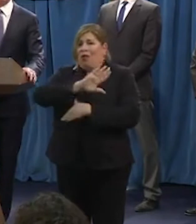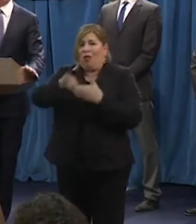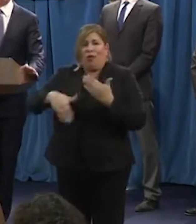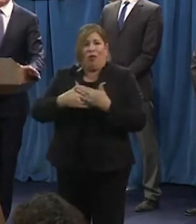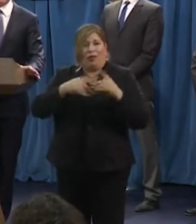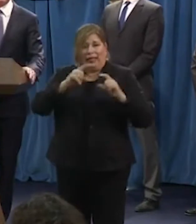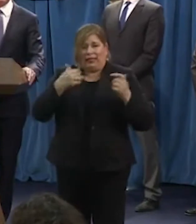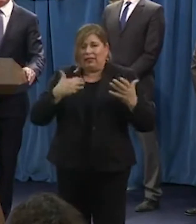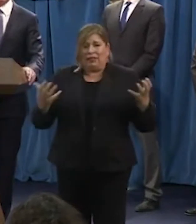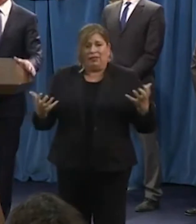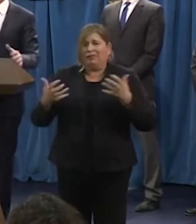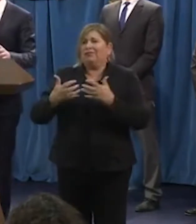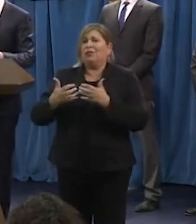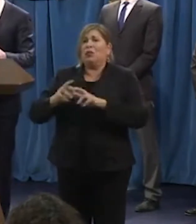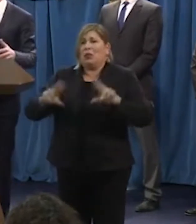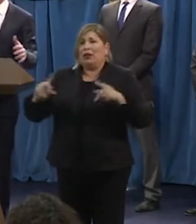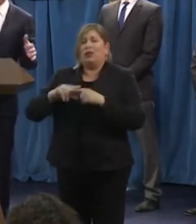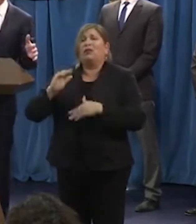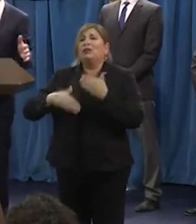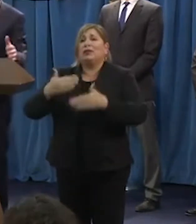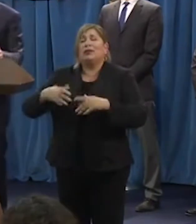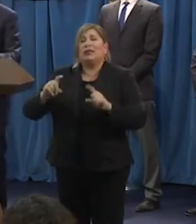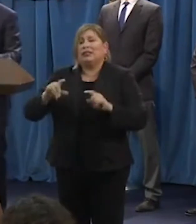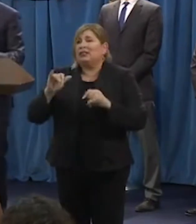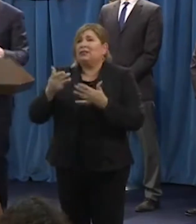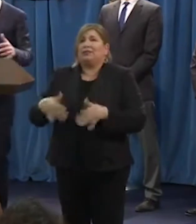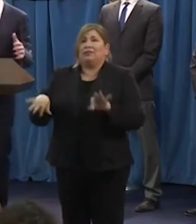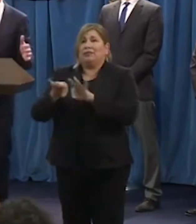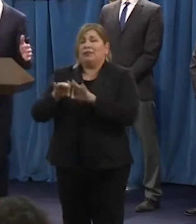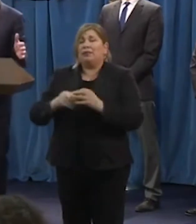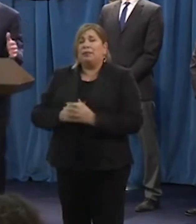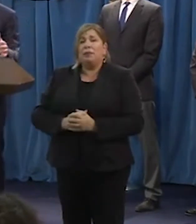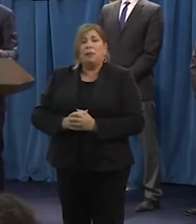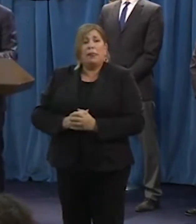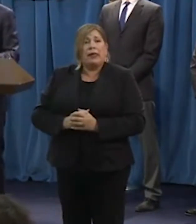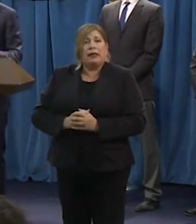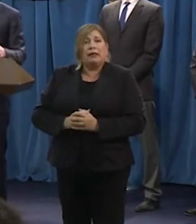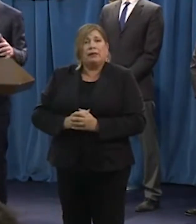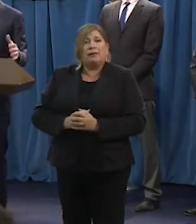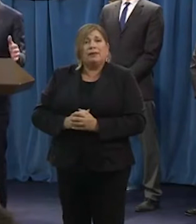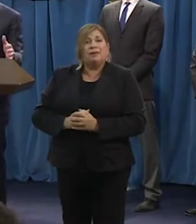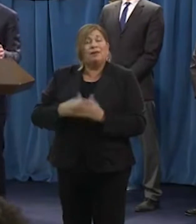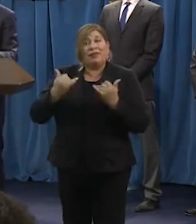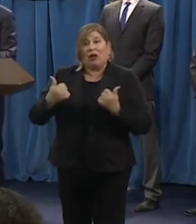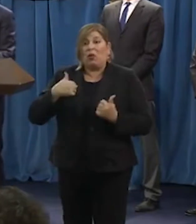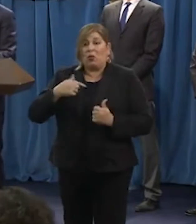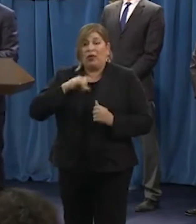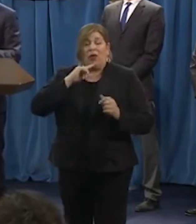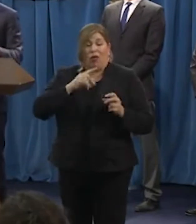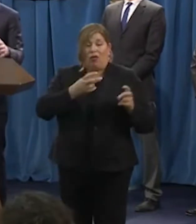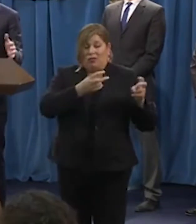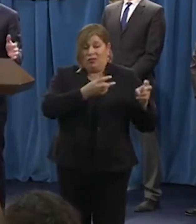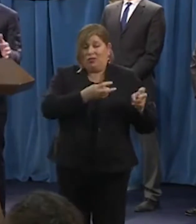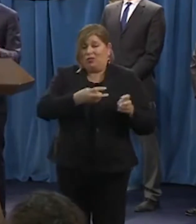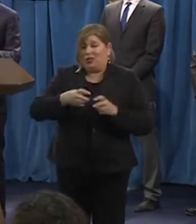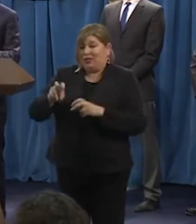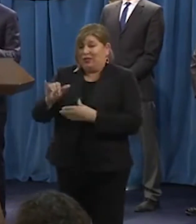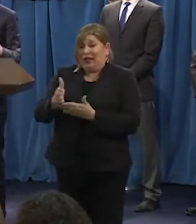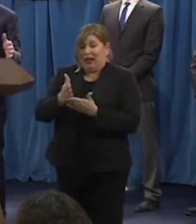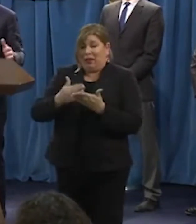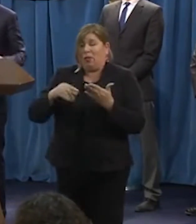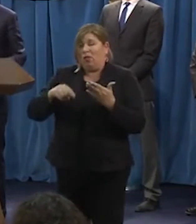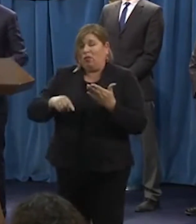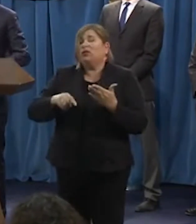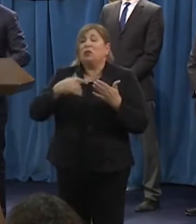intact. That said, we are transitioning and transferring those components throughout our